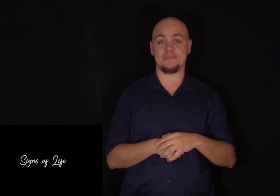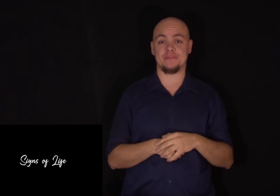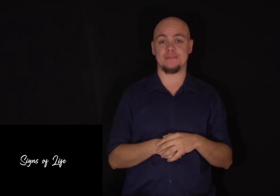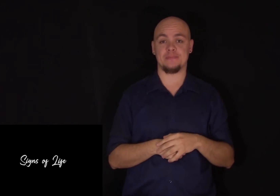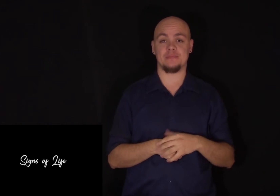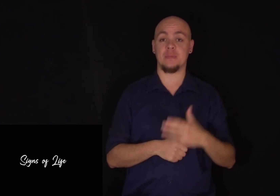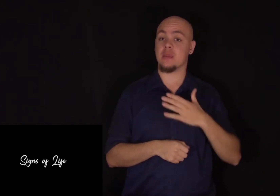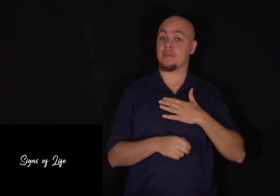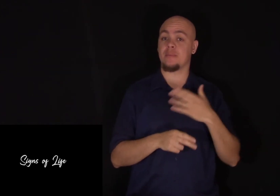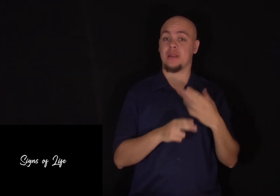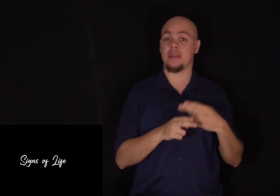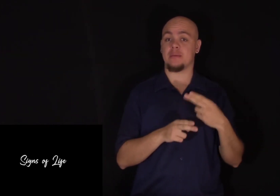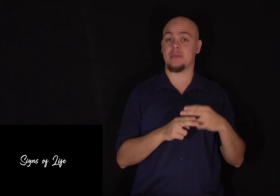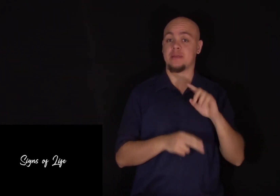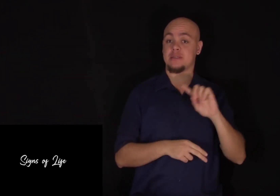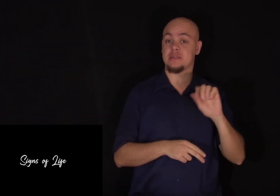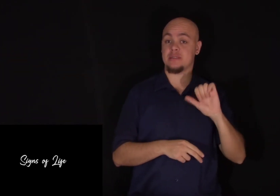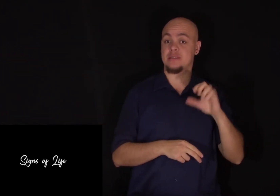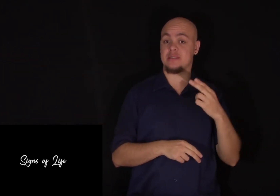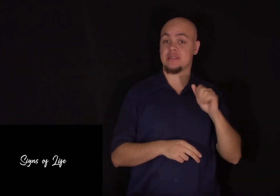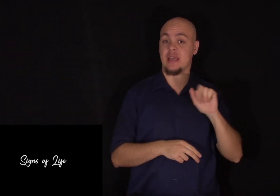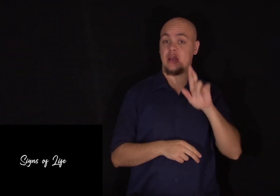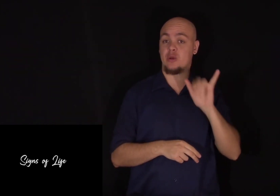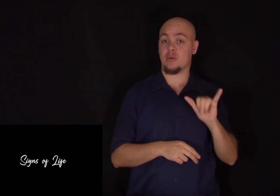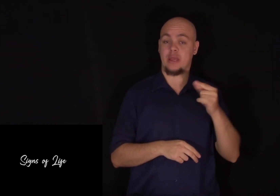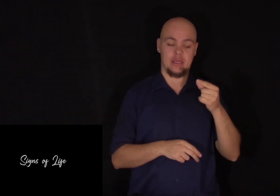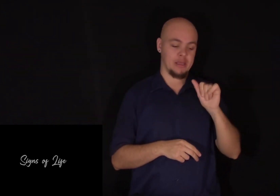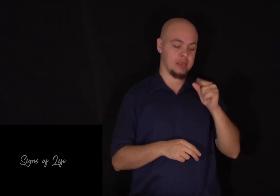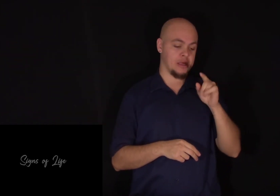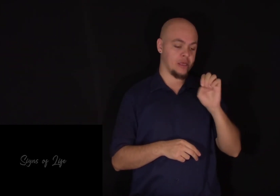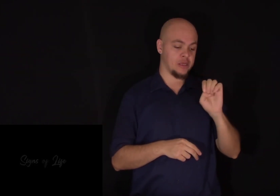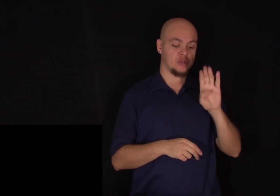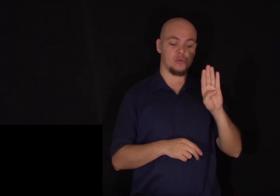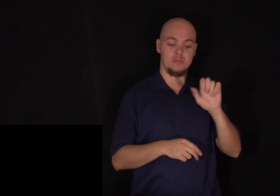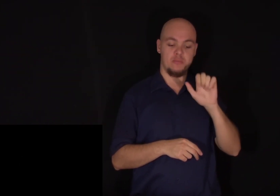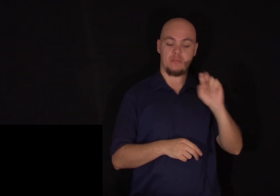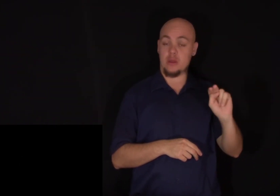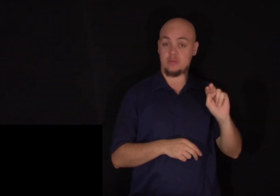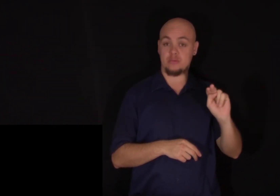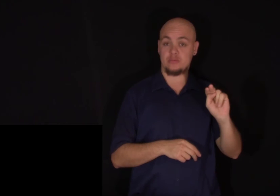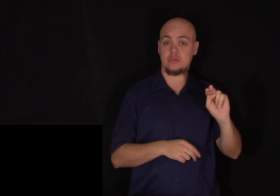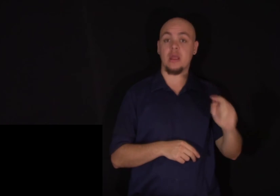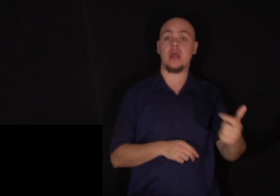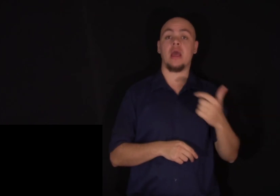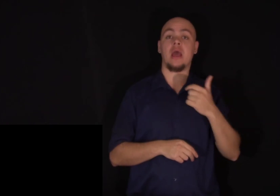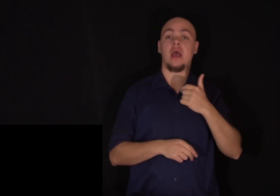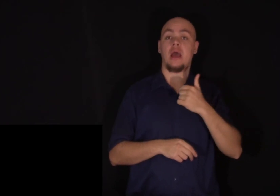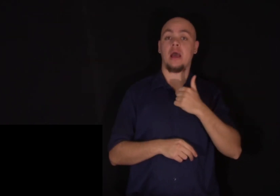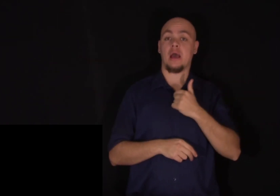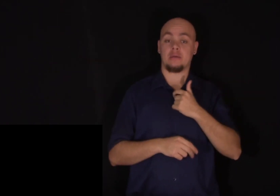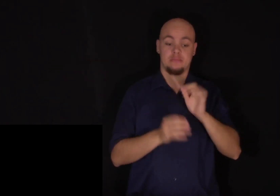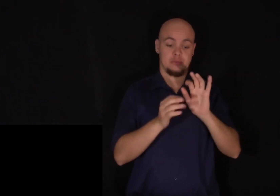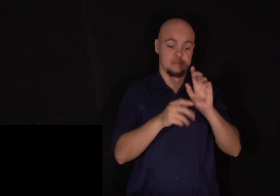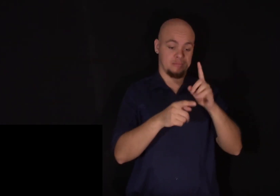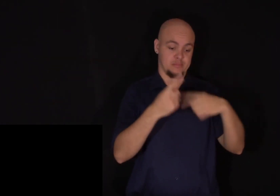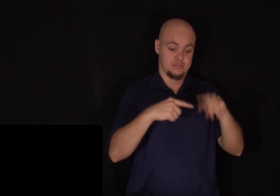My name is Zachary Gage Bone. I'm an American Sign Language interpreter, and I teach American Sign Language at Golden West College.